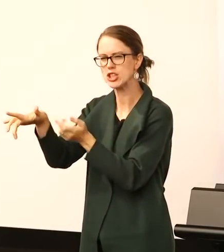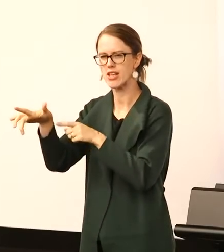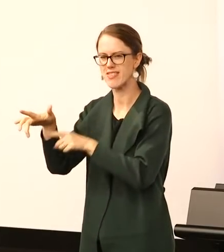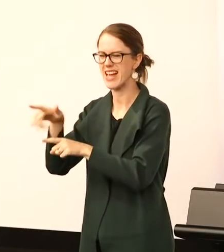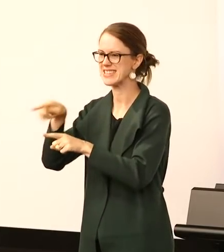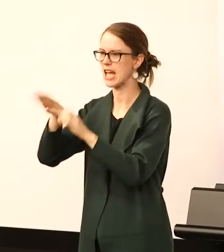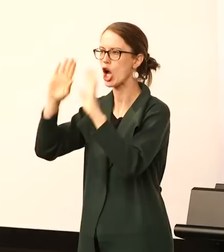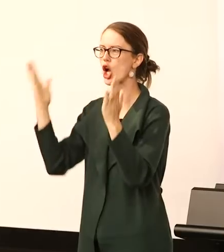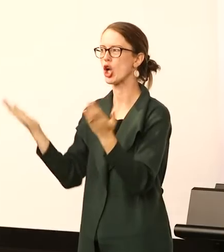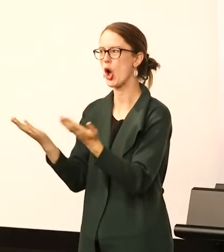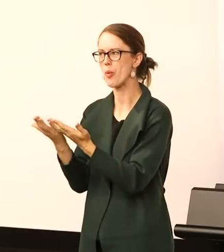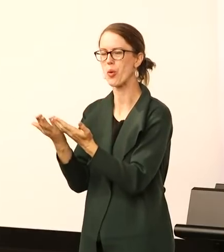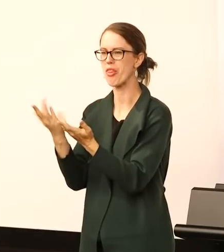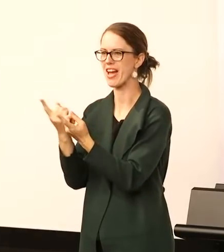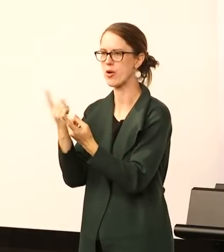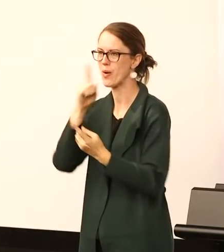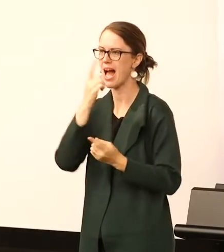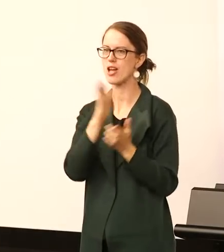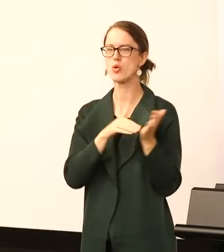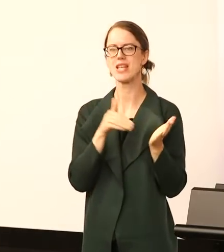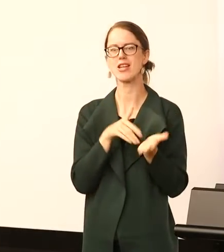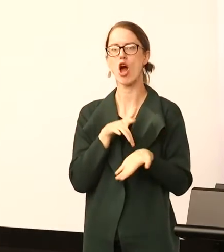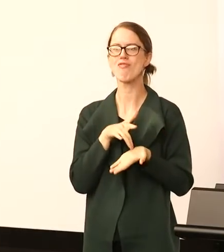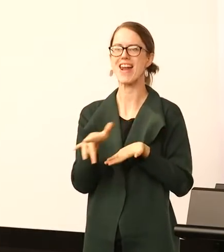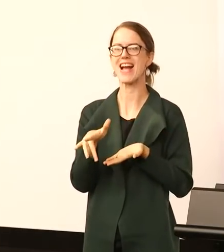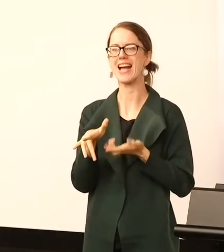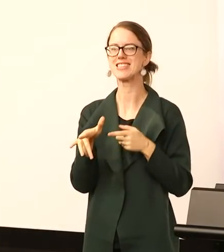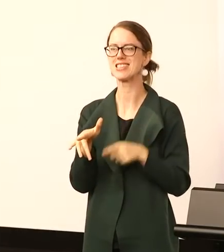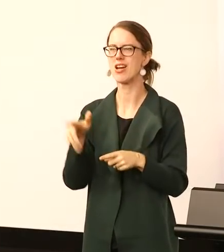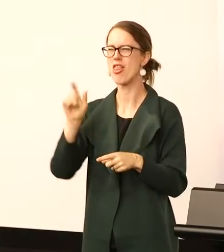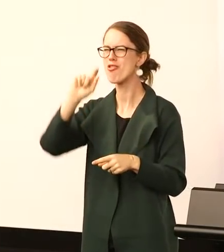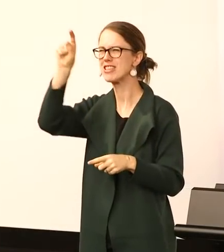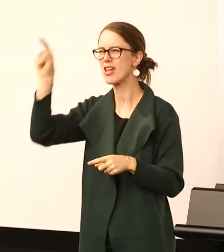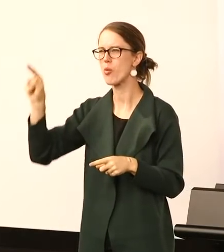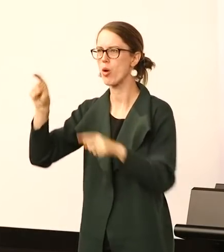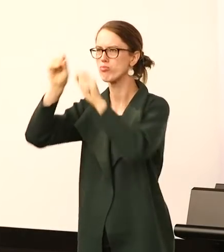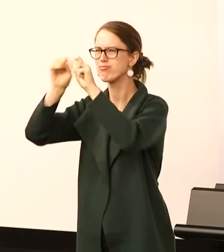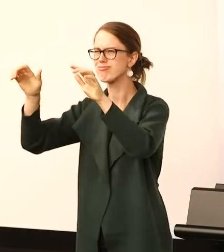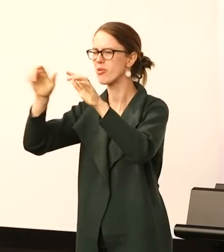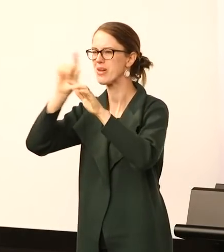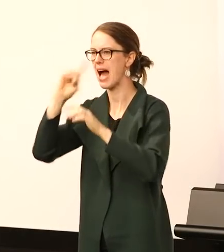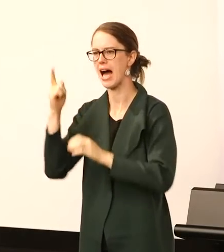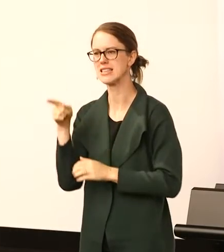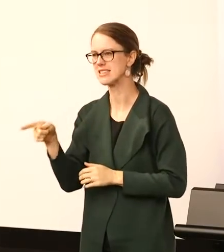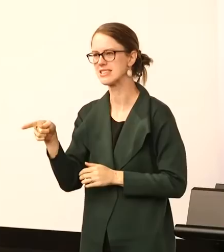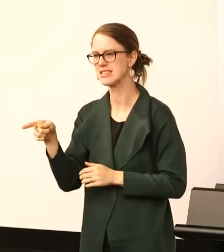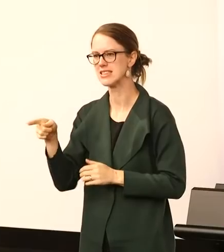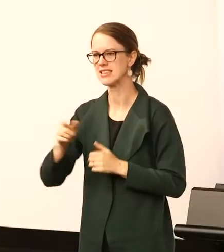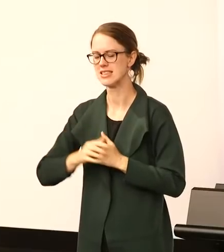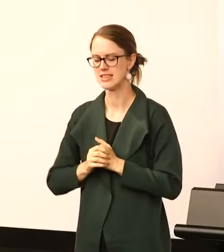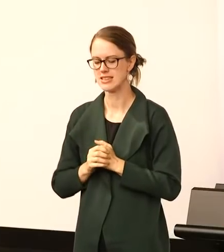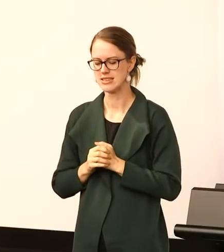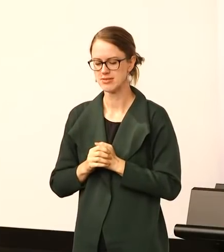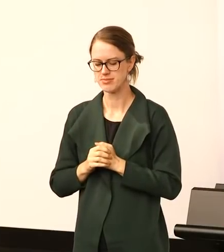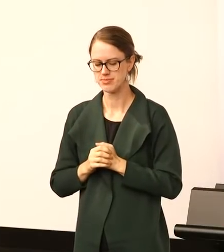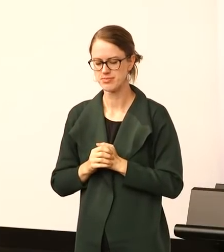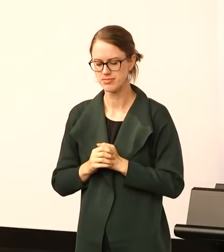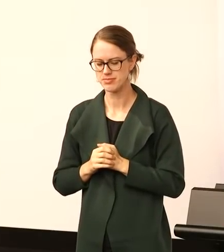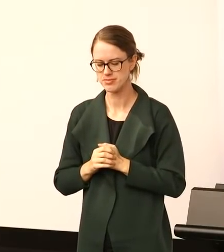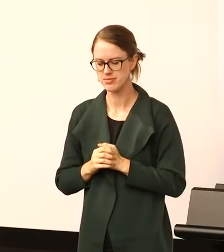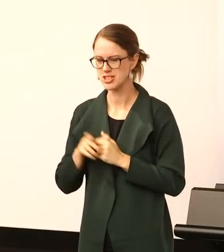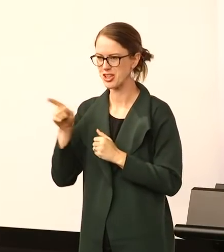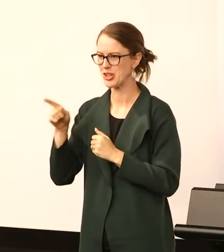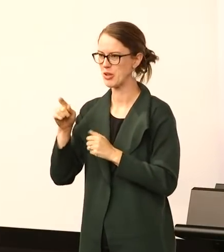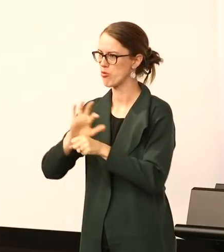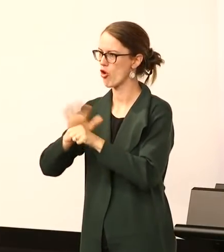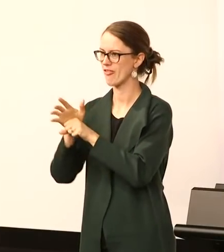a global effort. It's very hard for New Zealand to say we're on a pathway to eradicate a virus that clearly is